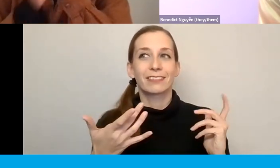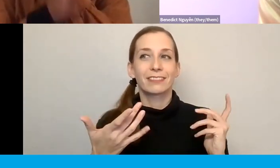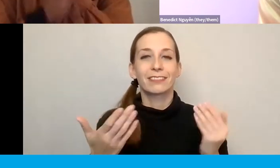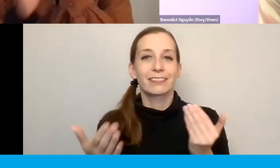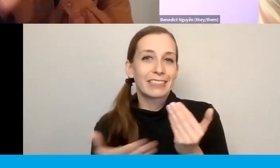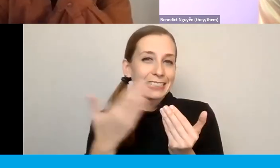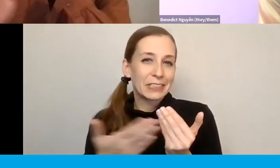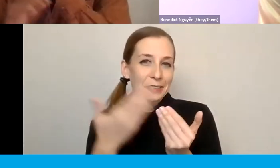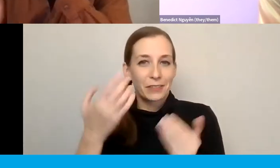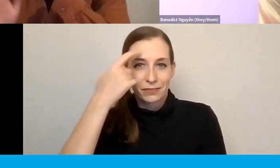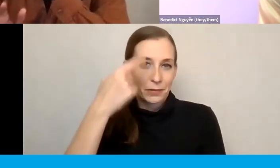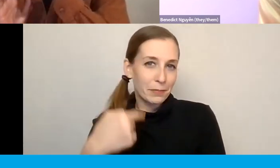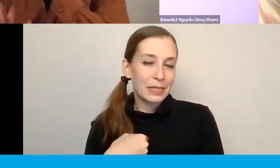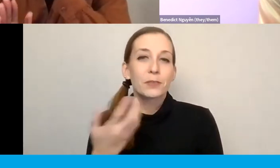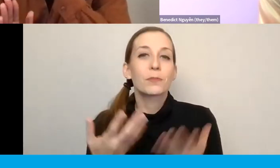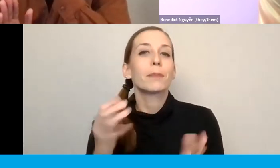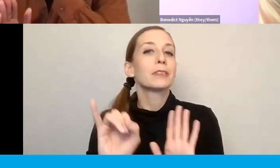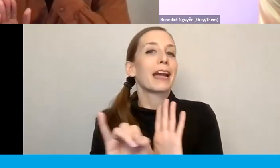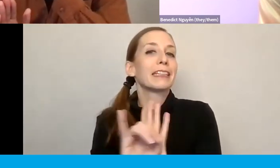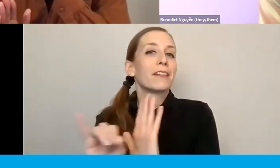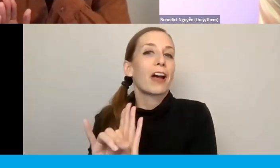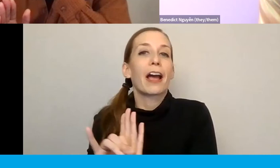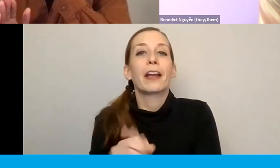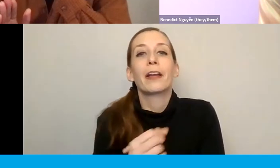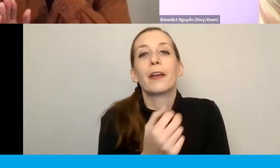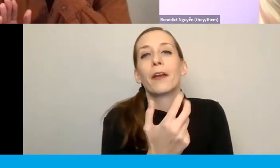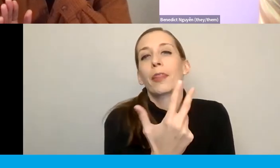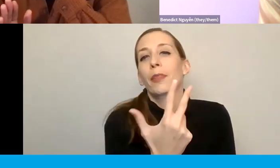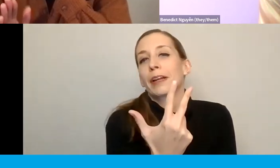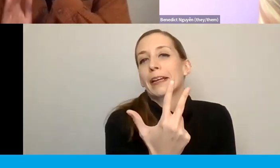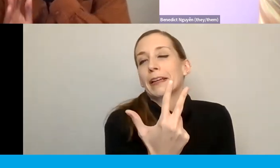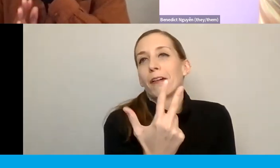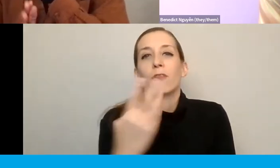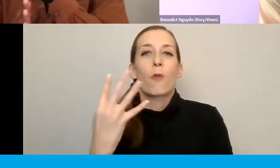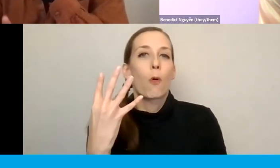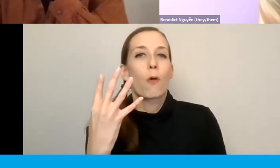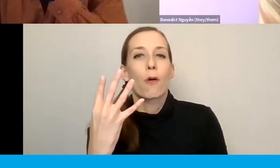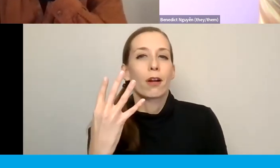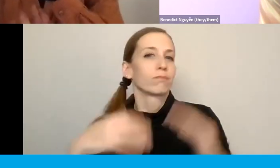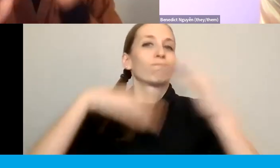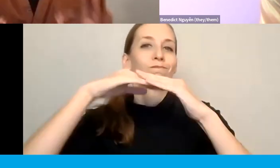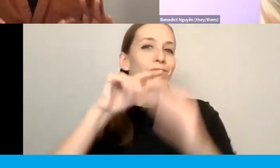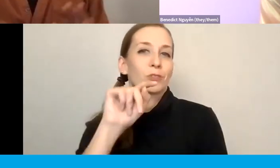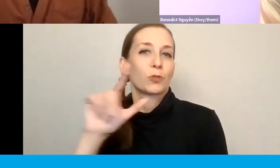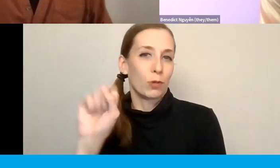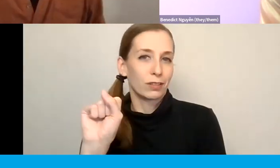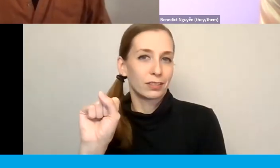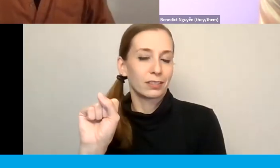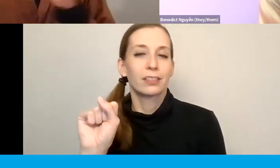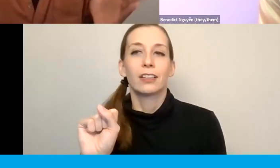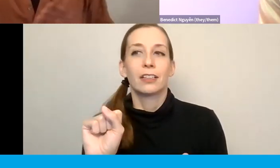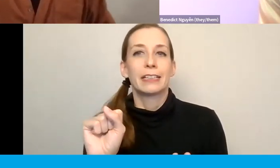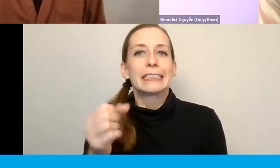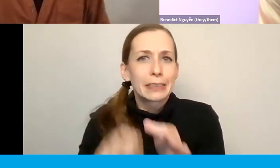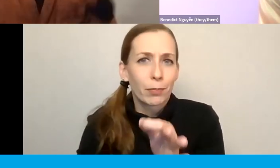like three or four tools that I would use. And I wanted them to be like really simple tools,